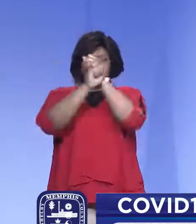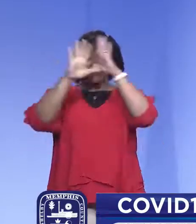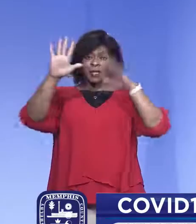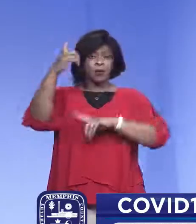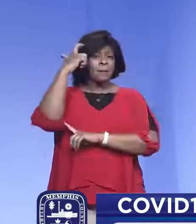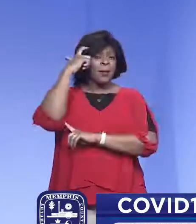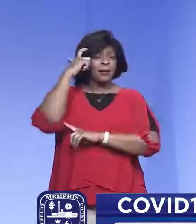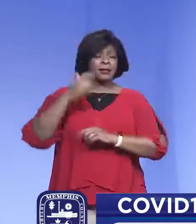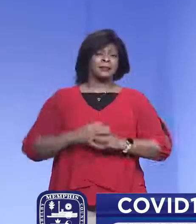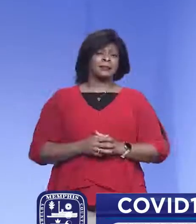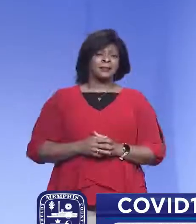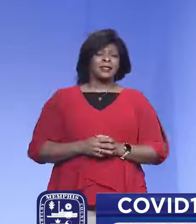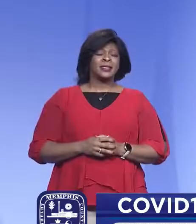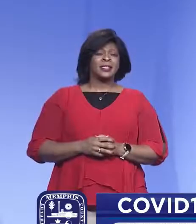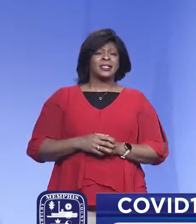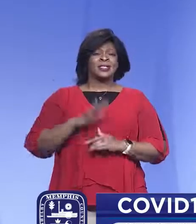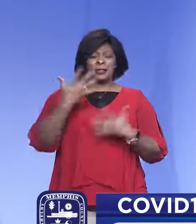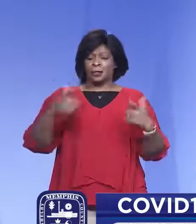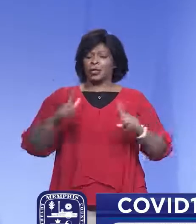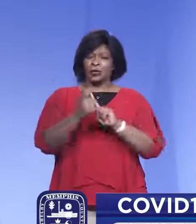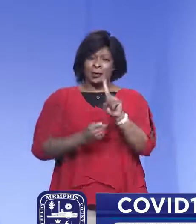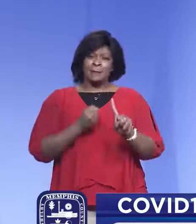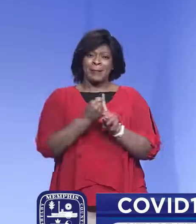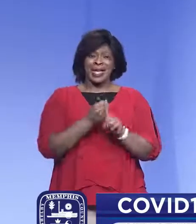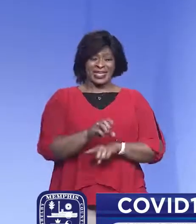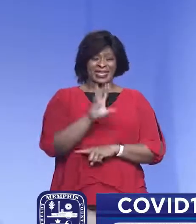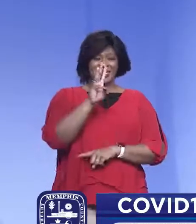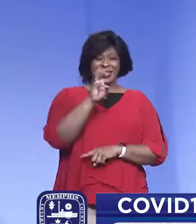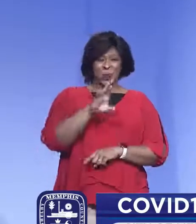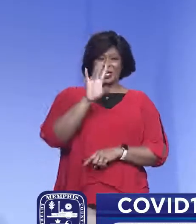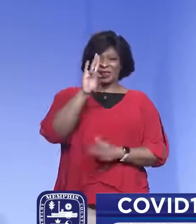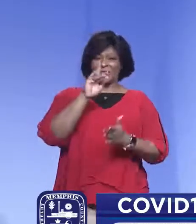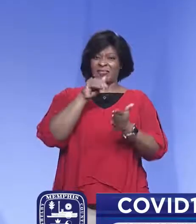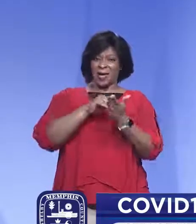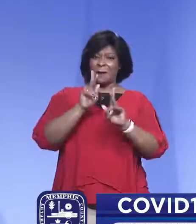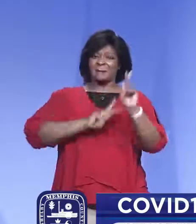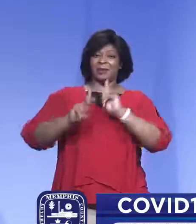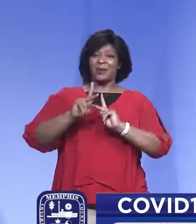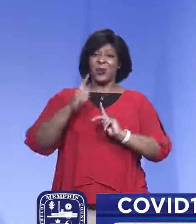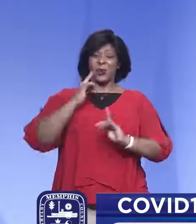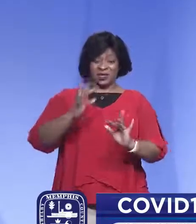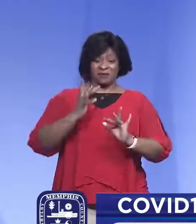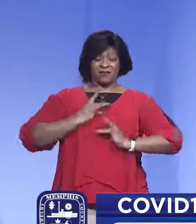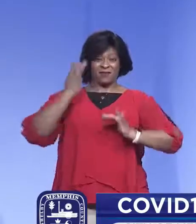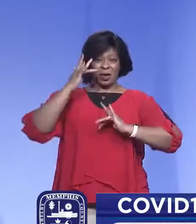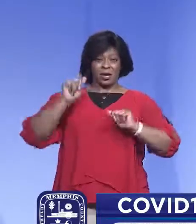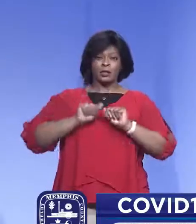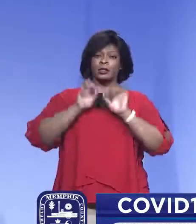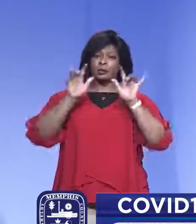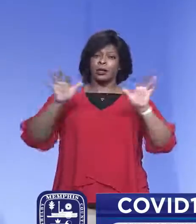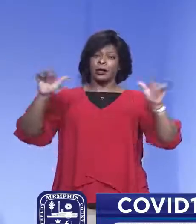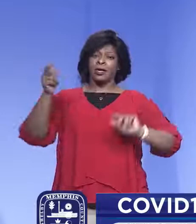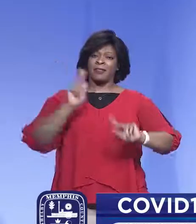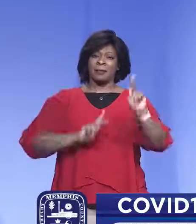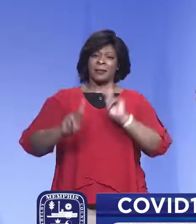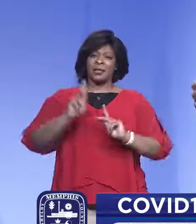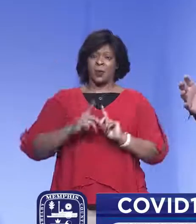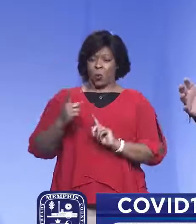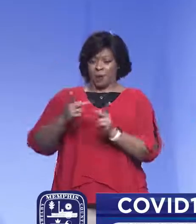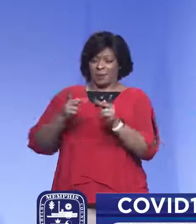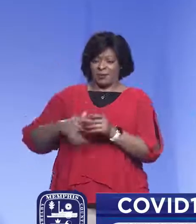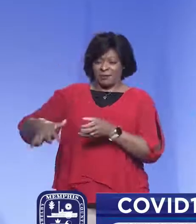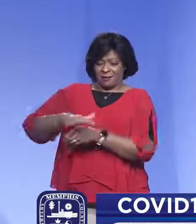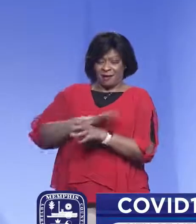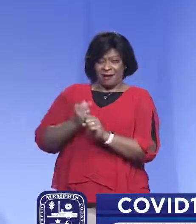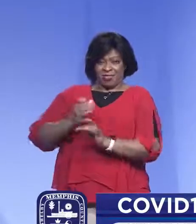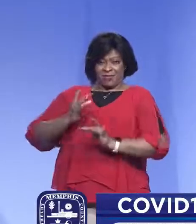mind the impact that 6,000 or 7,000 people could have that are contagious, having left one place and gone